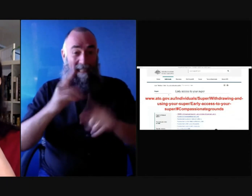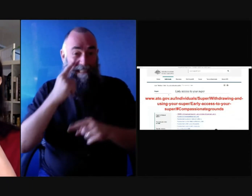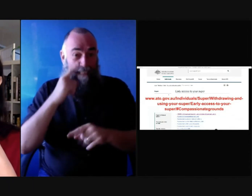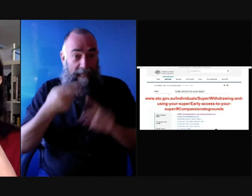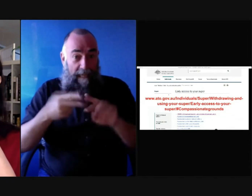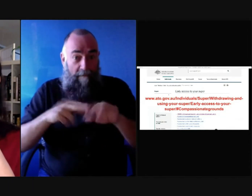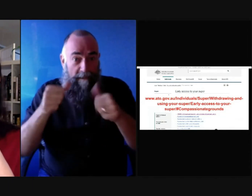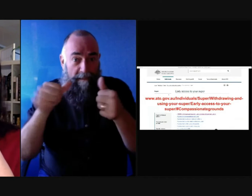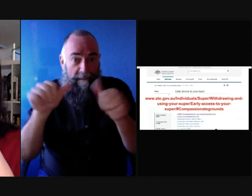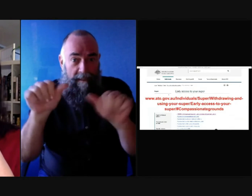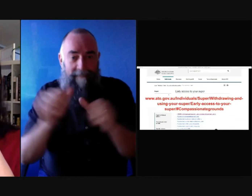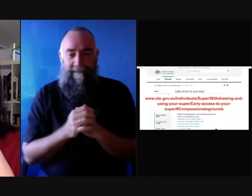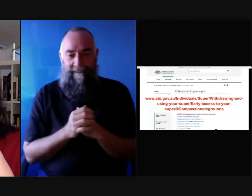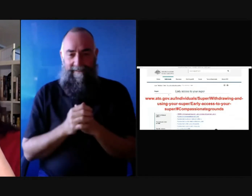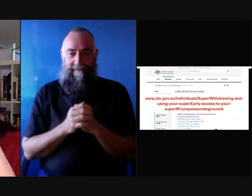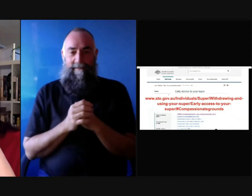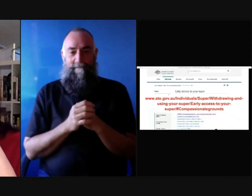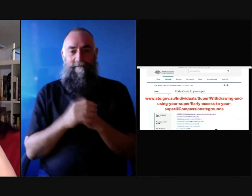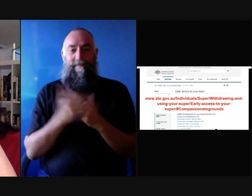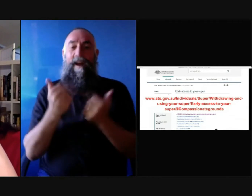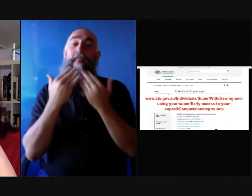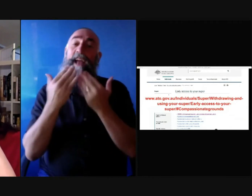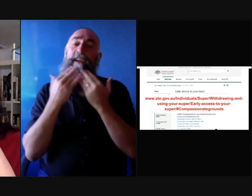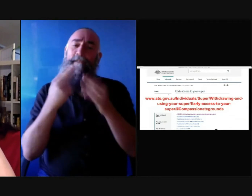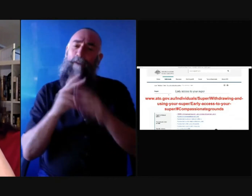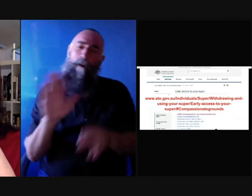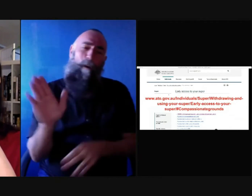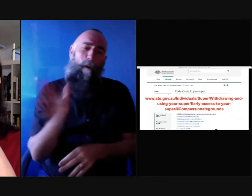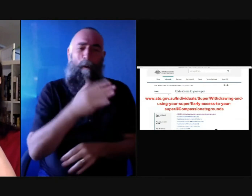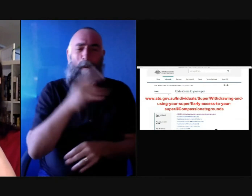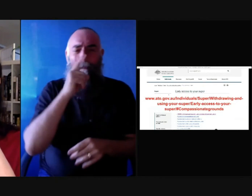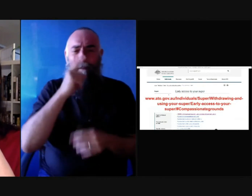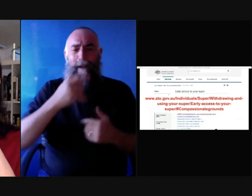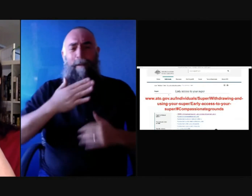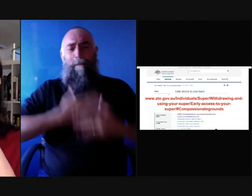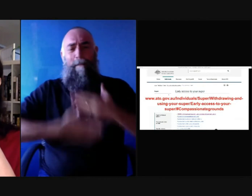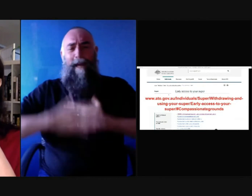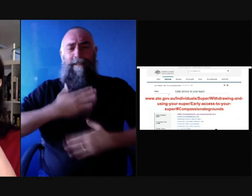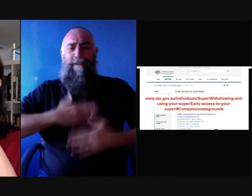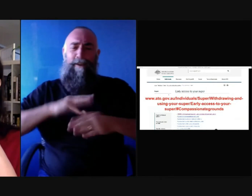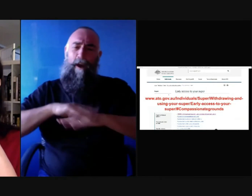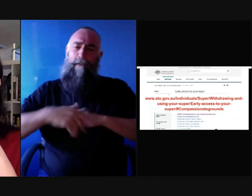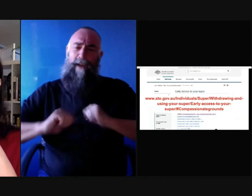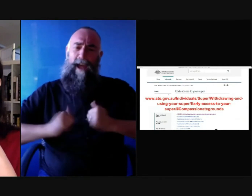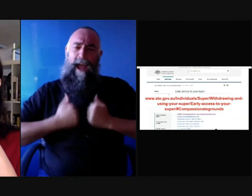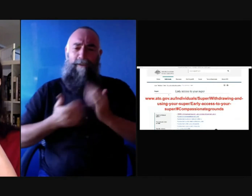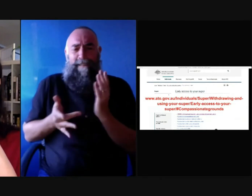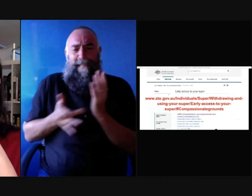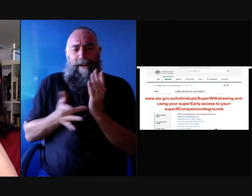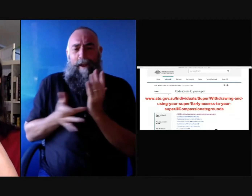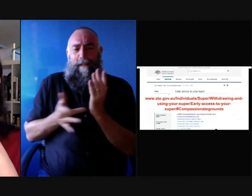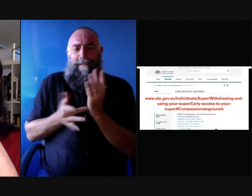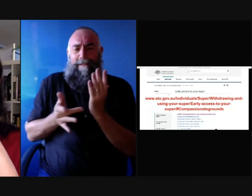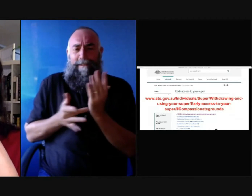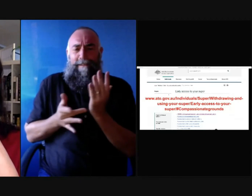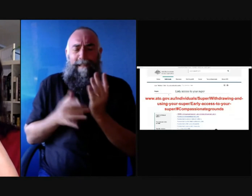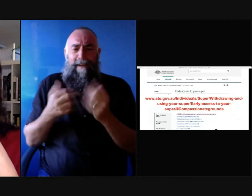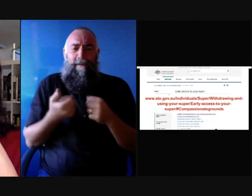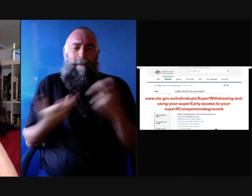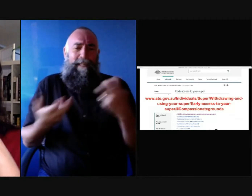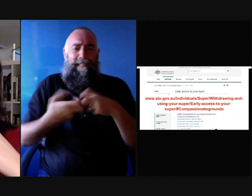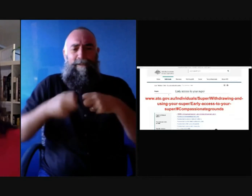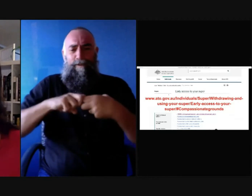works. Thanks everybody for being patient with our technical issues. And